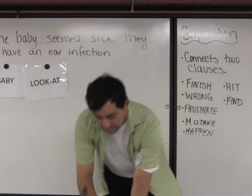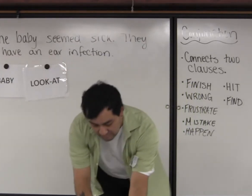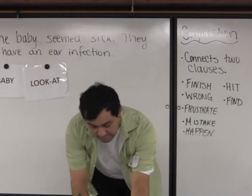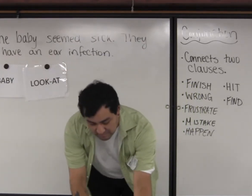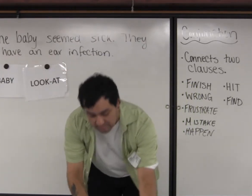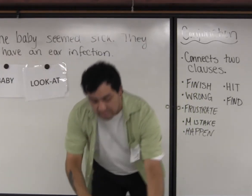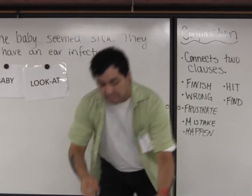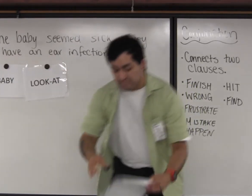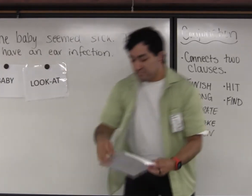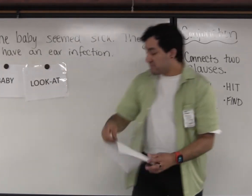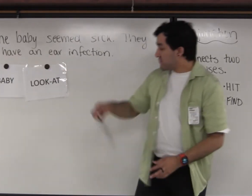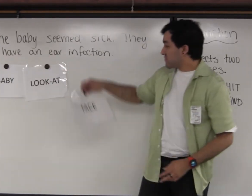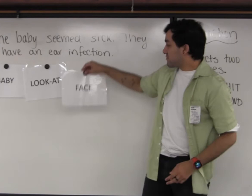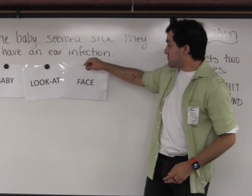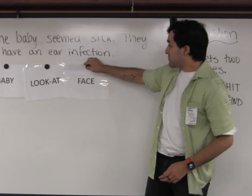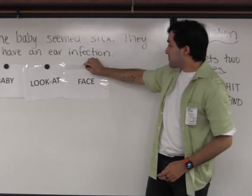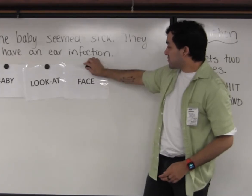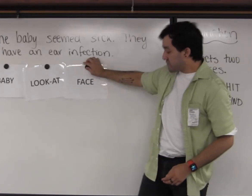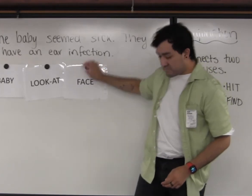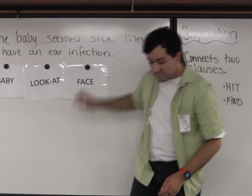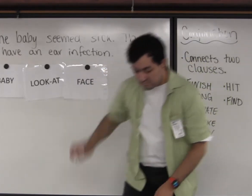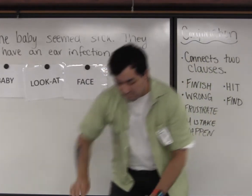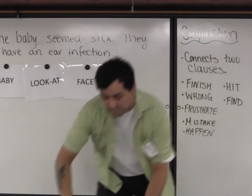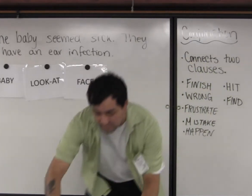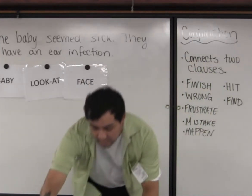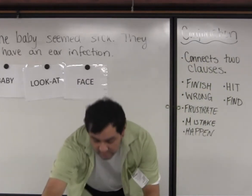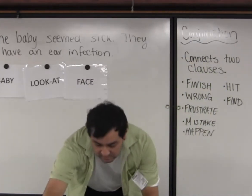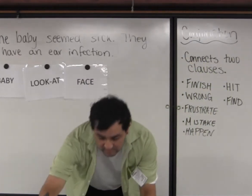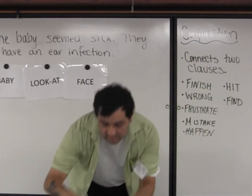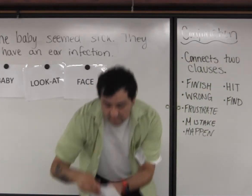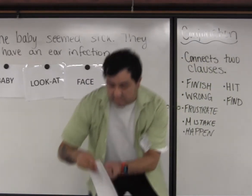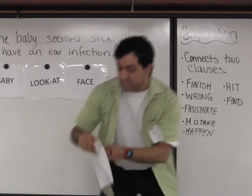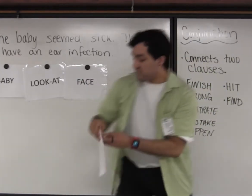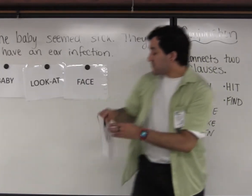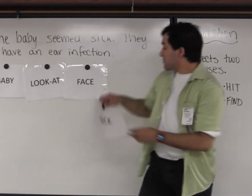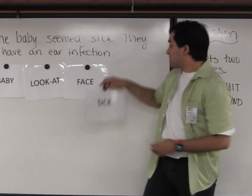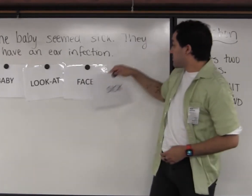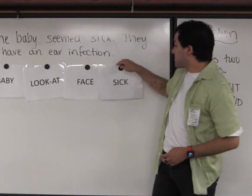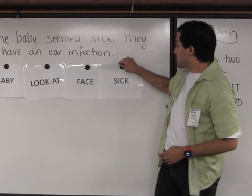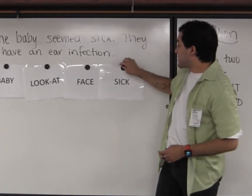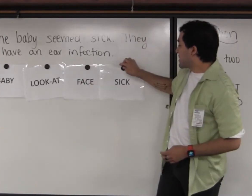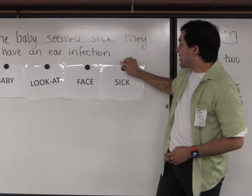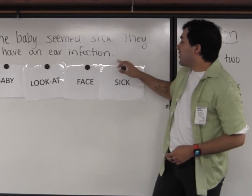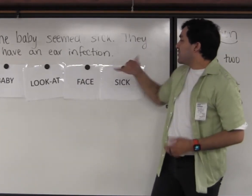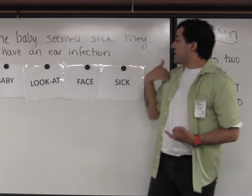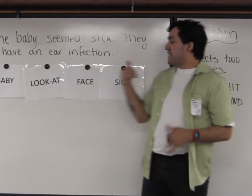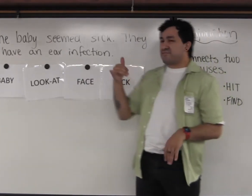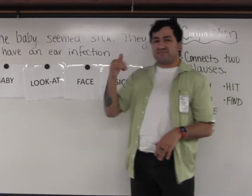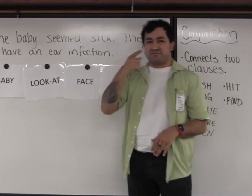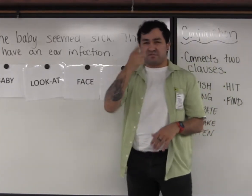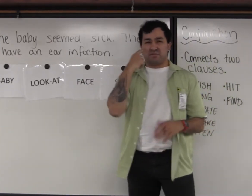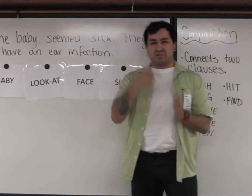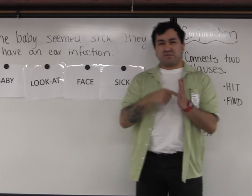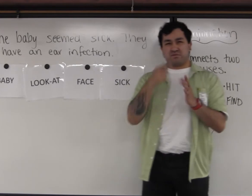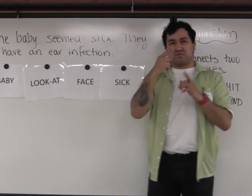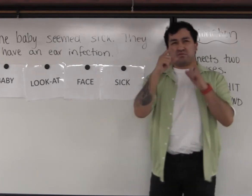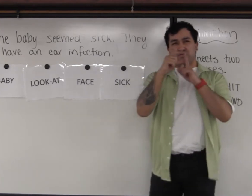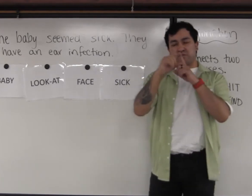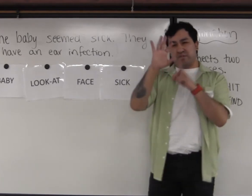And I'm just going to go ahead and kind of throw things up here where we're really focusing on the conjunction.